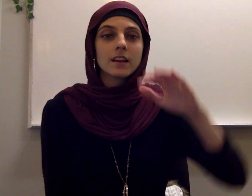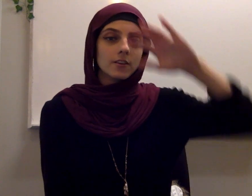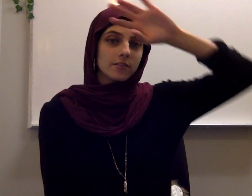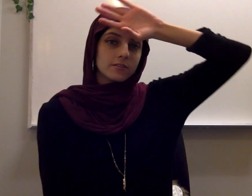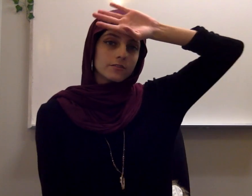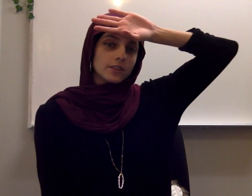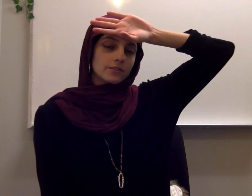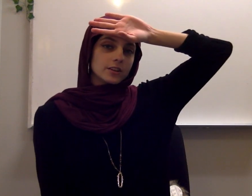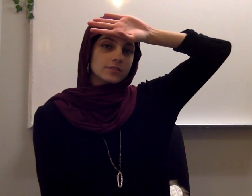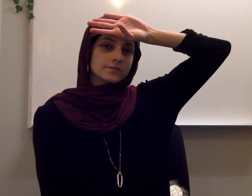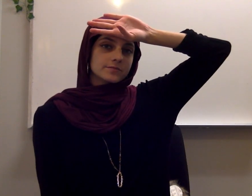Fever.